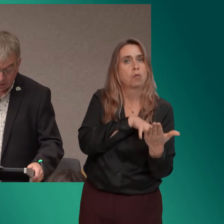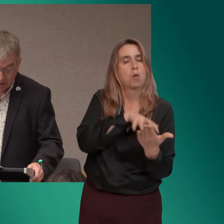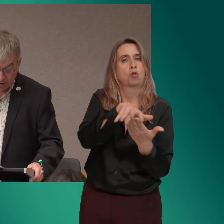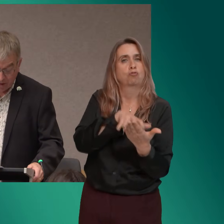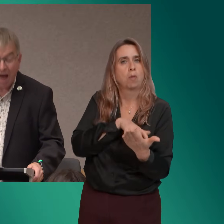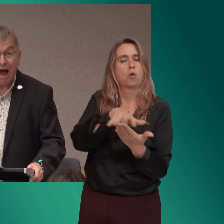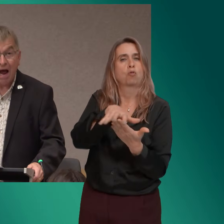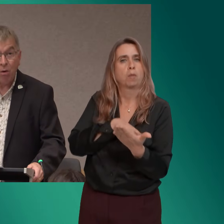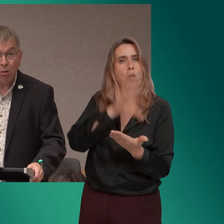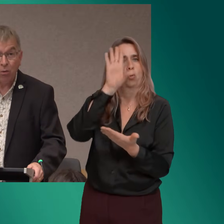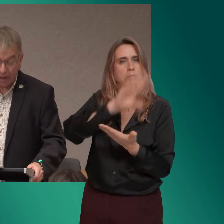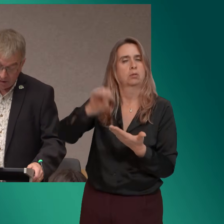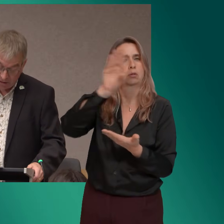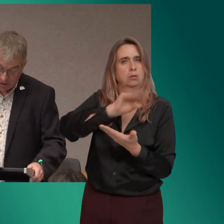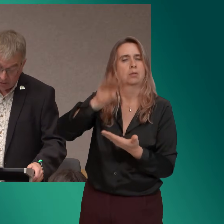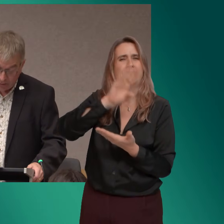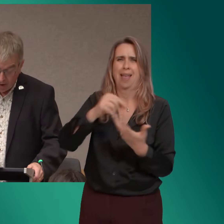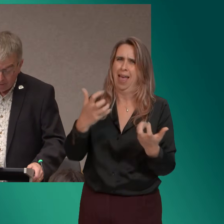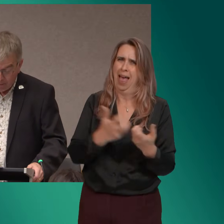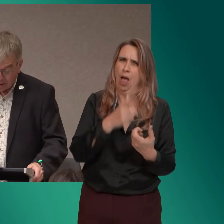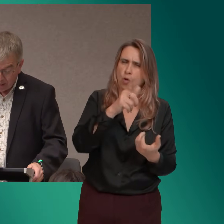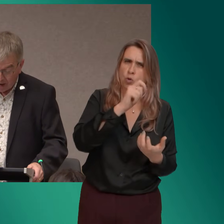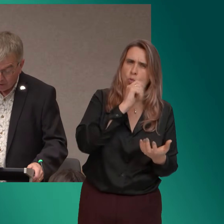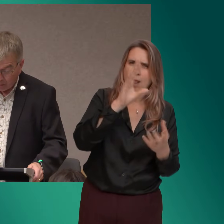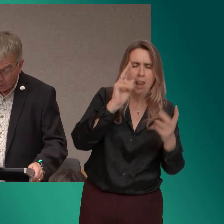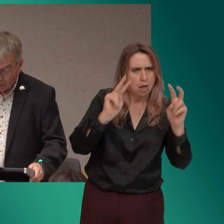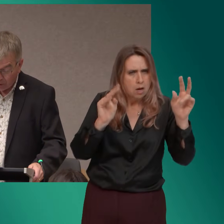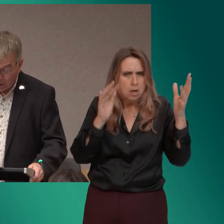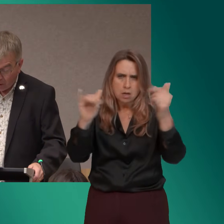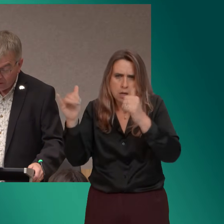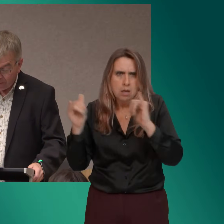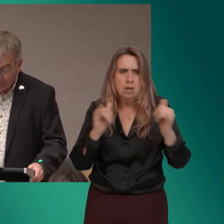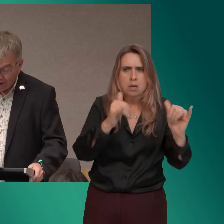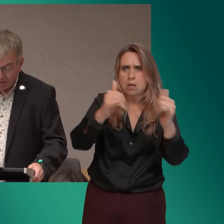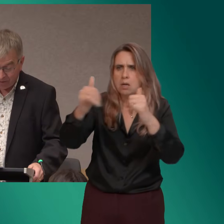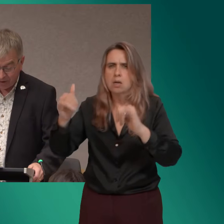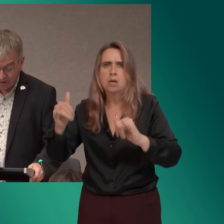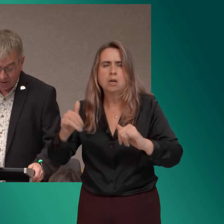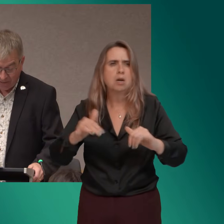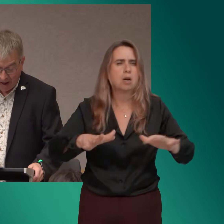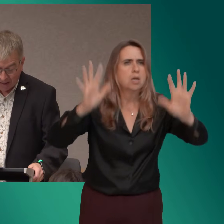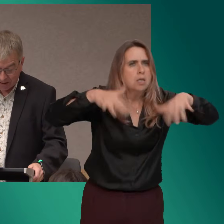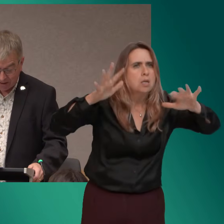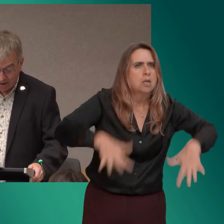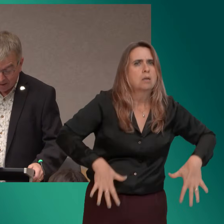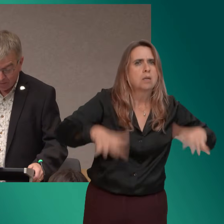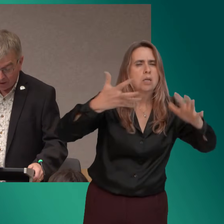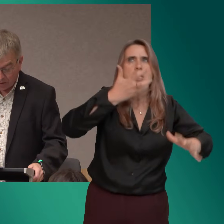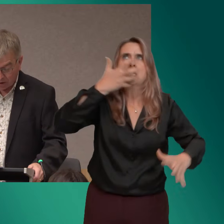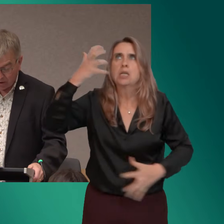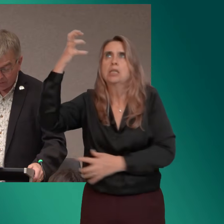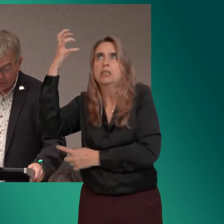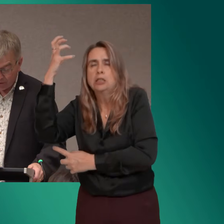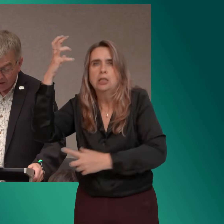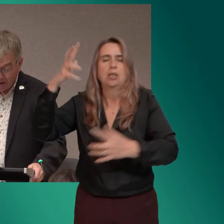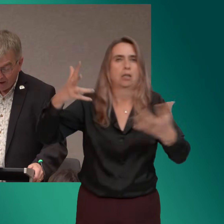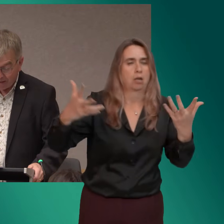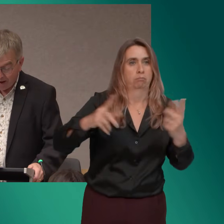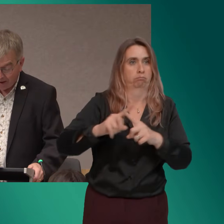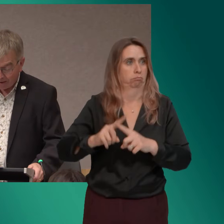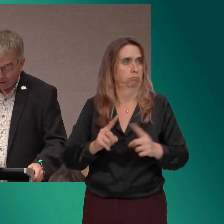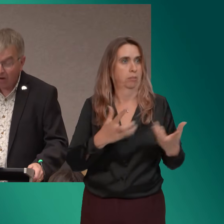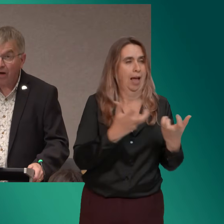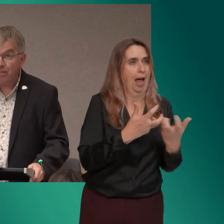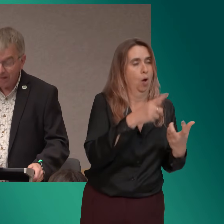to approach this. How will you measure and report on the effectiveness of action taken by the Welsh Government